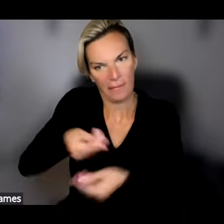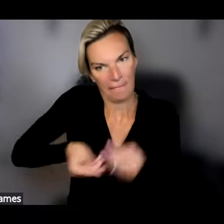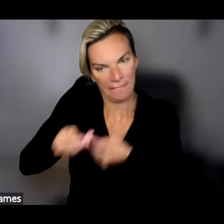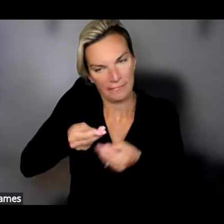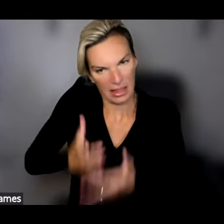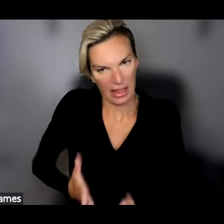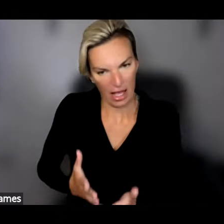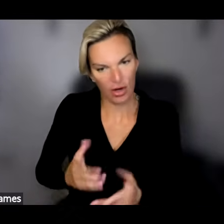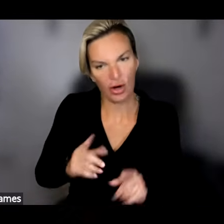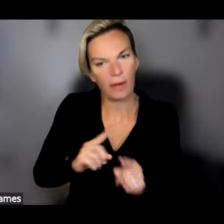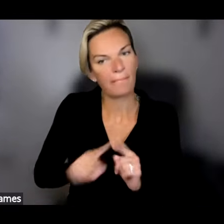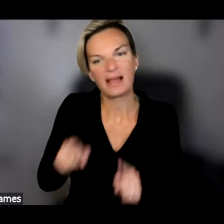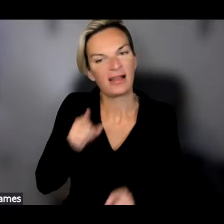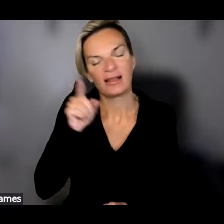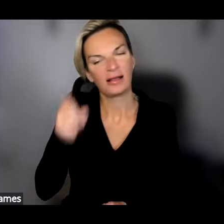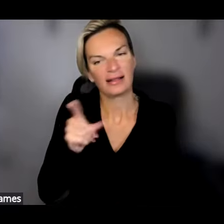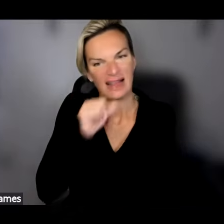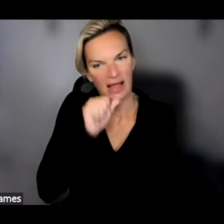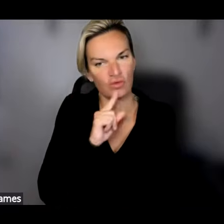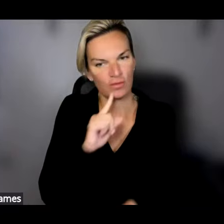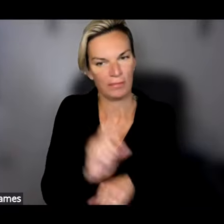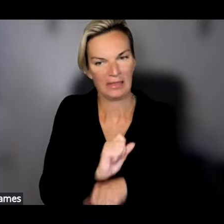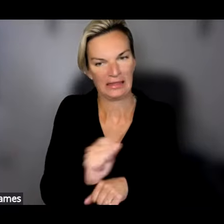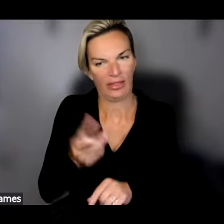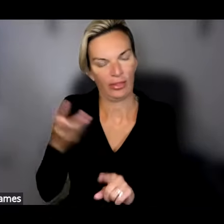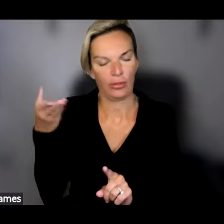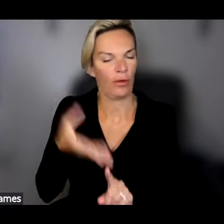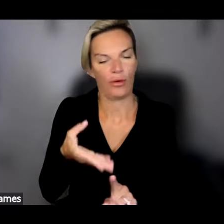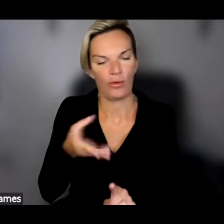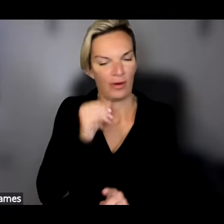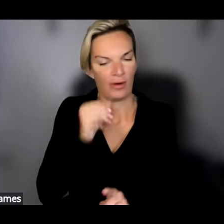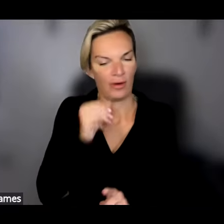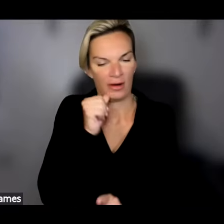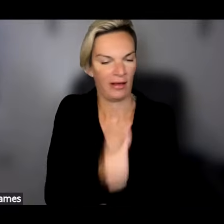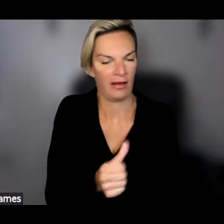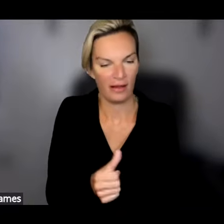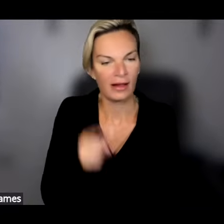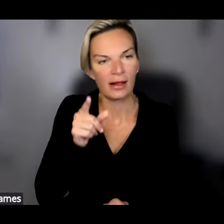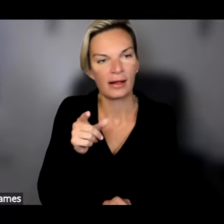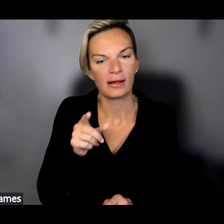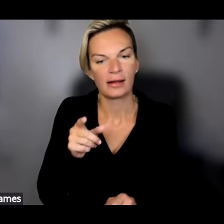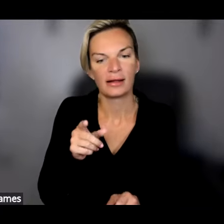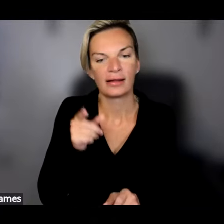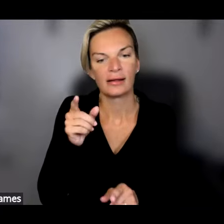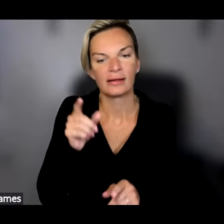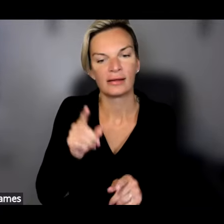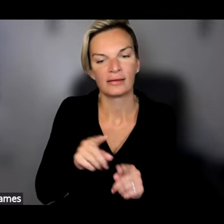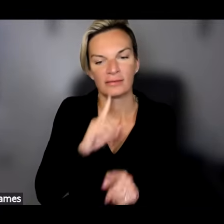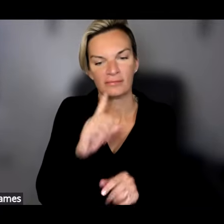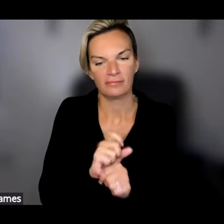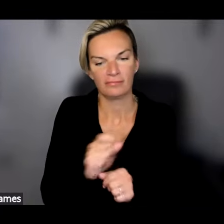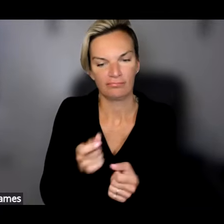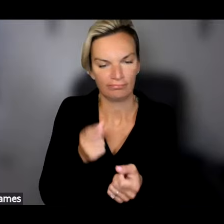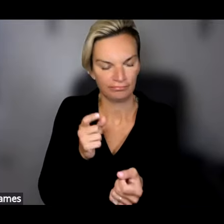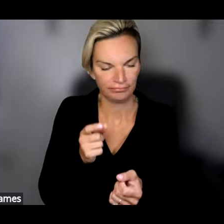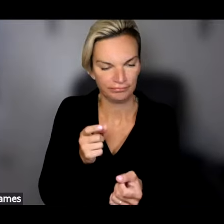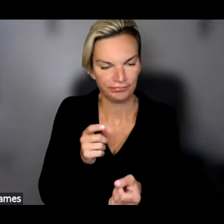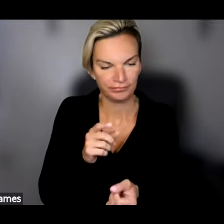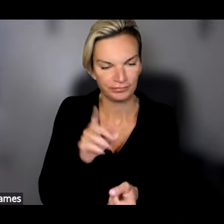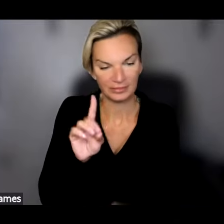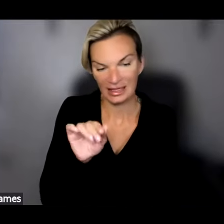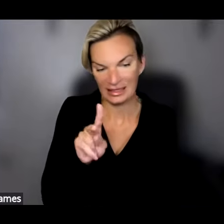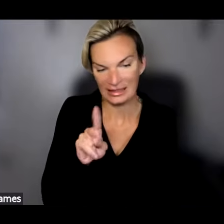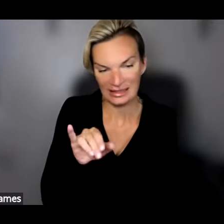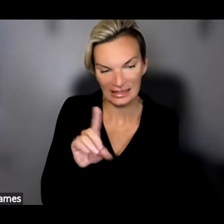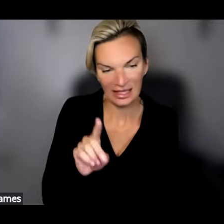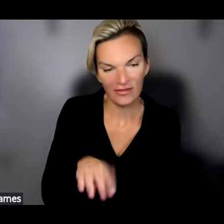else signed the sheets that he circulated on behalf of Cambensi. Finally, David Blomquist